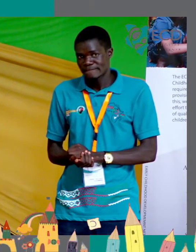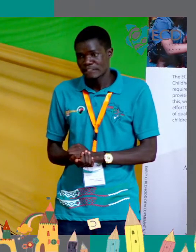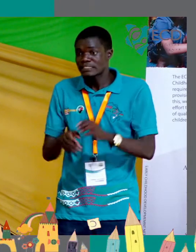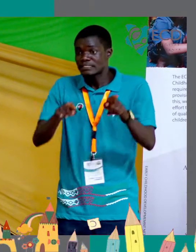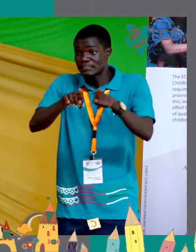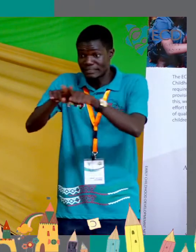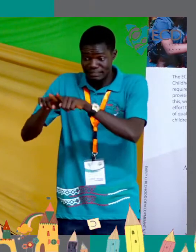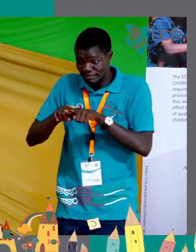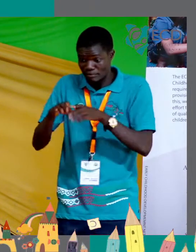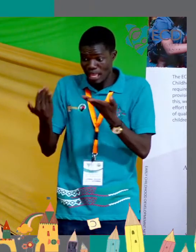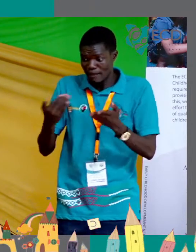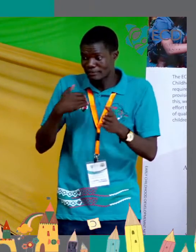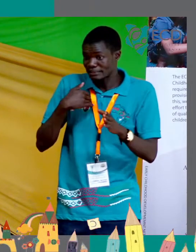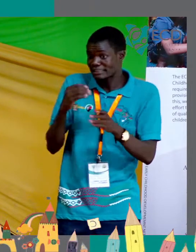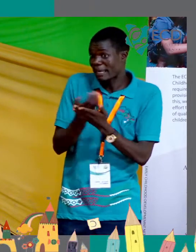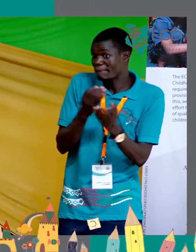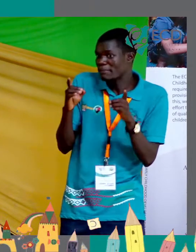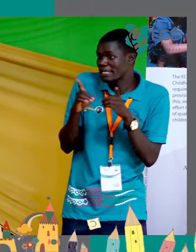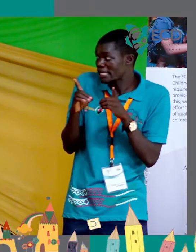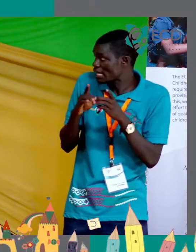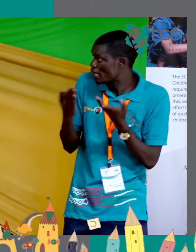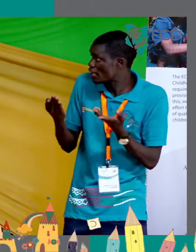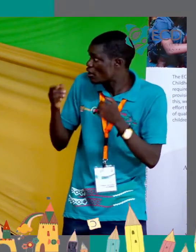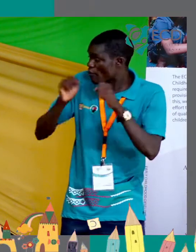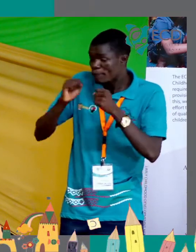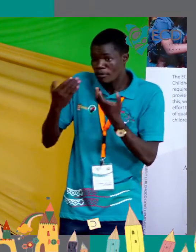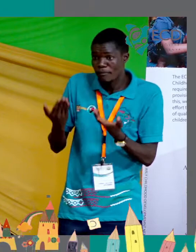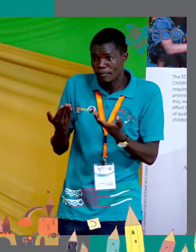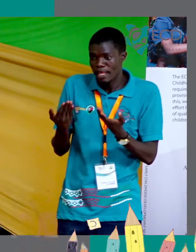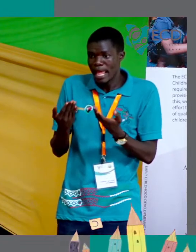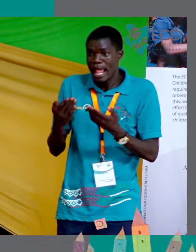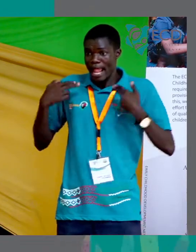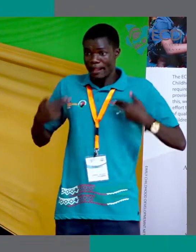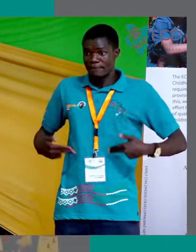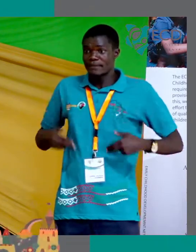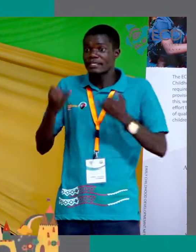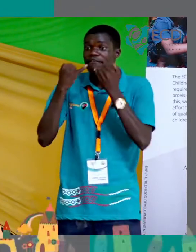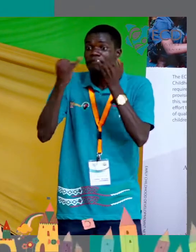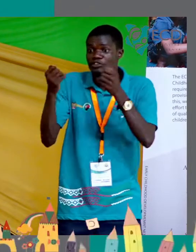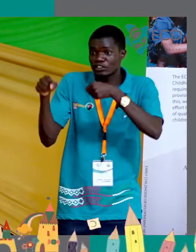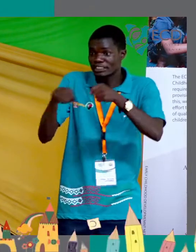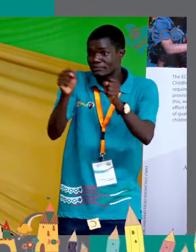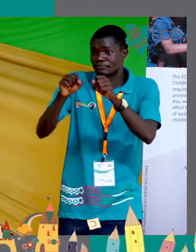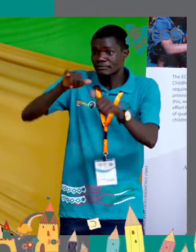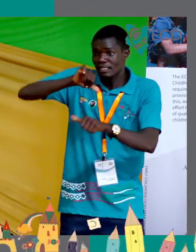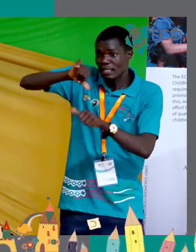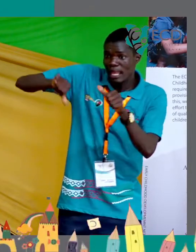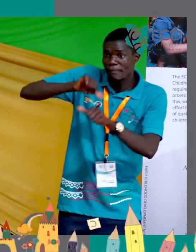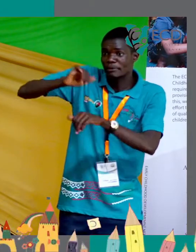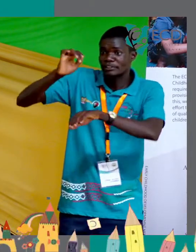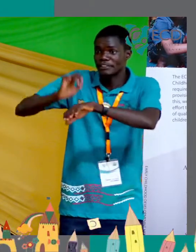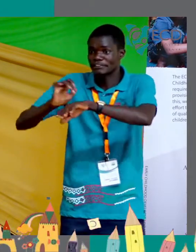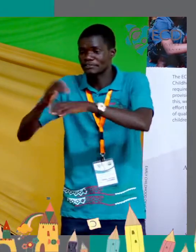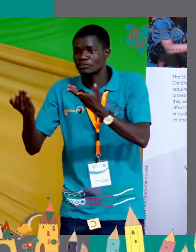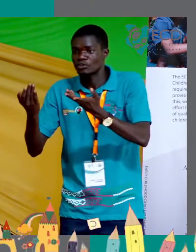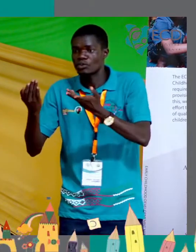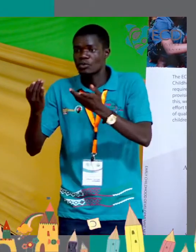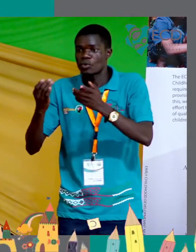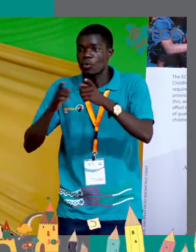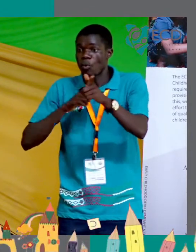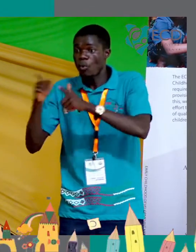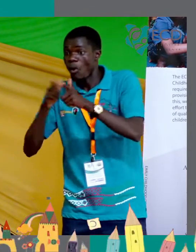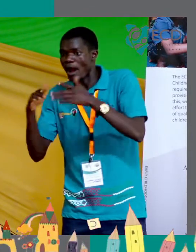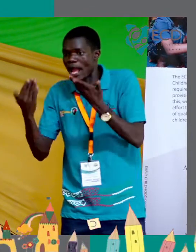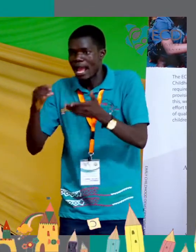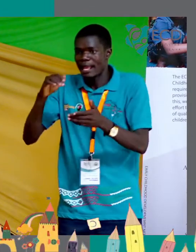There's also some data that we're able to access from our health information system about the impact on violence against